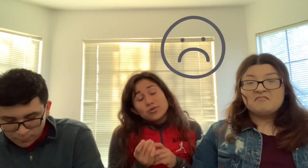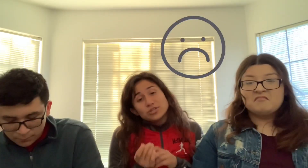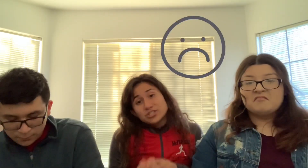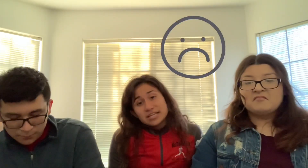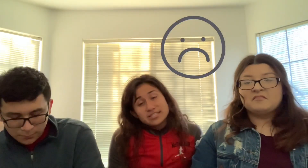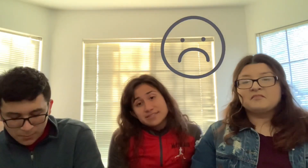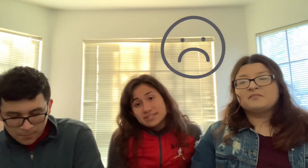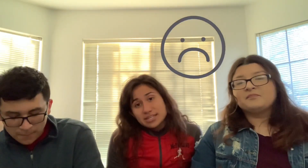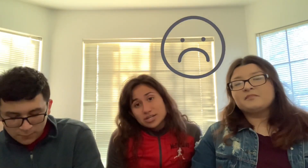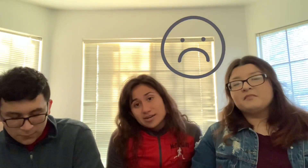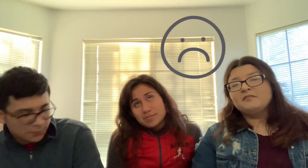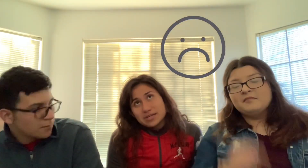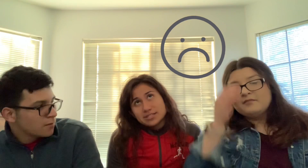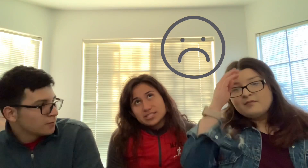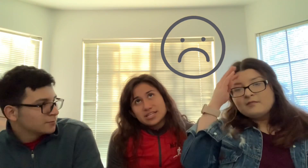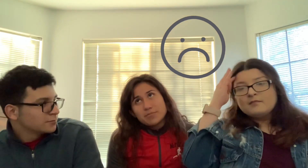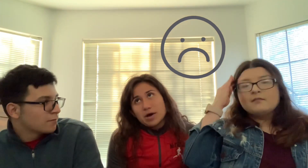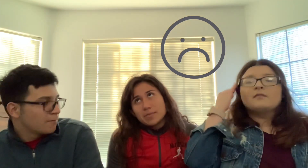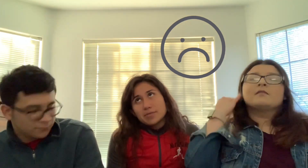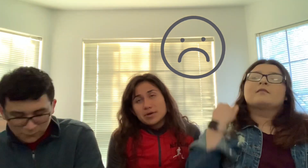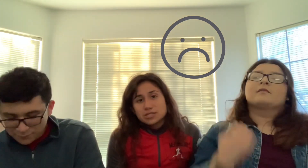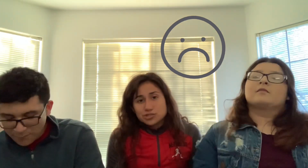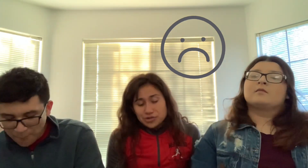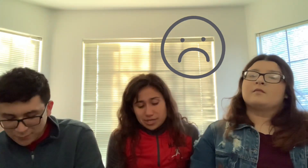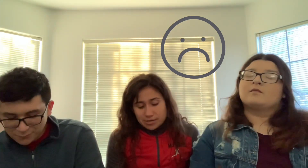Wish you guys could have seen her, but she didn't pop up on the screen.